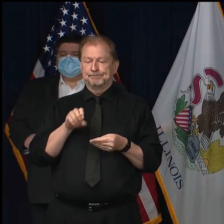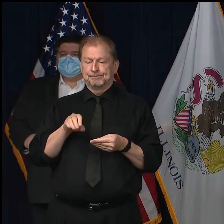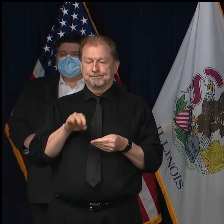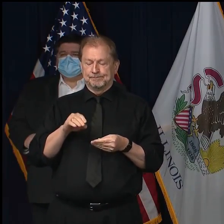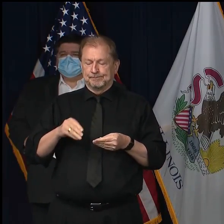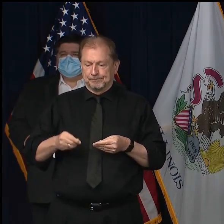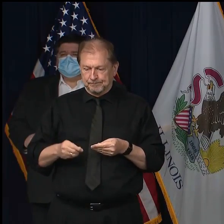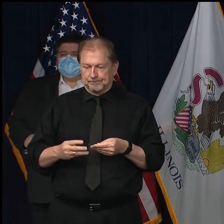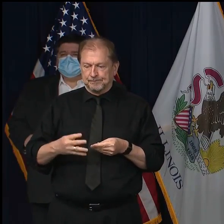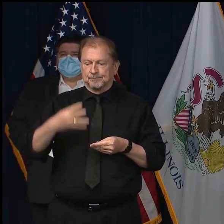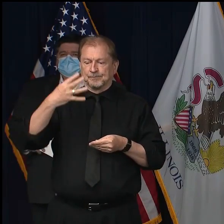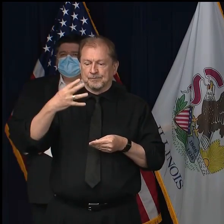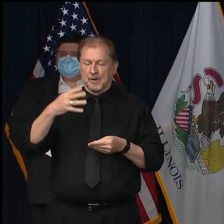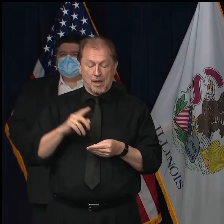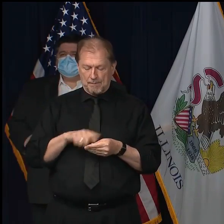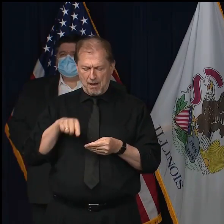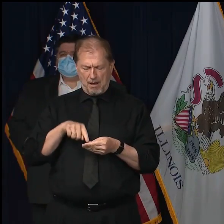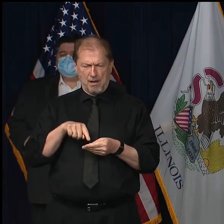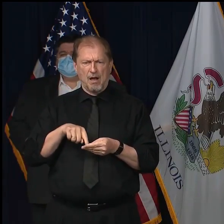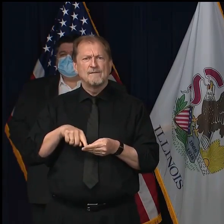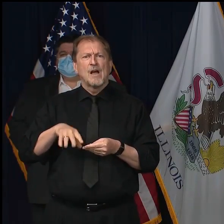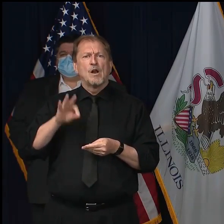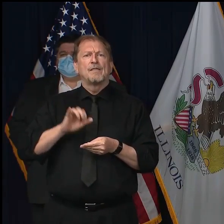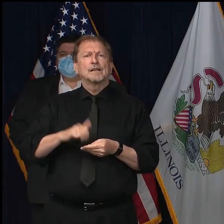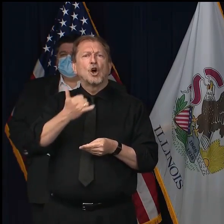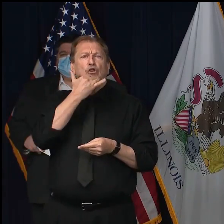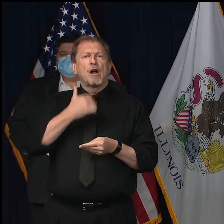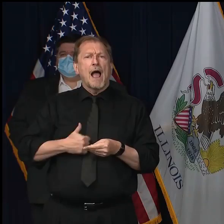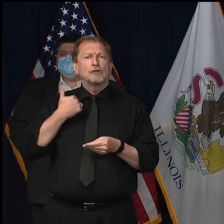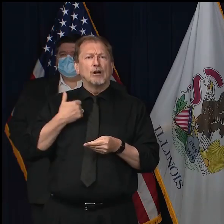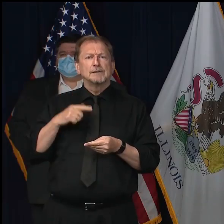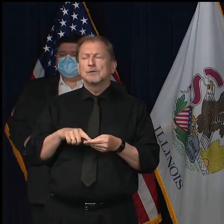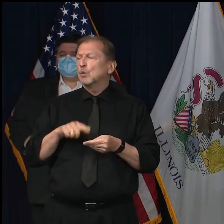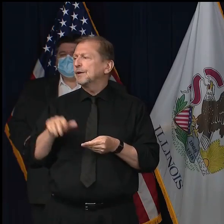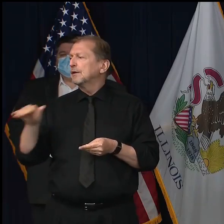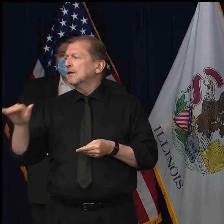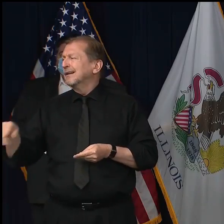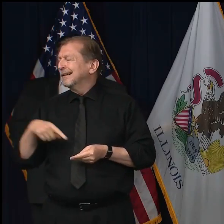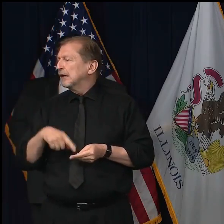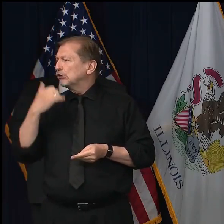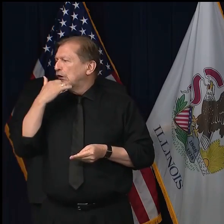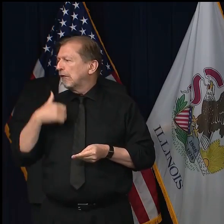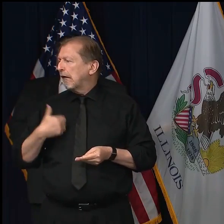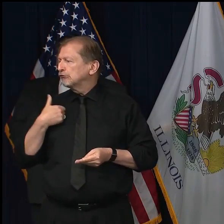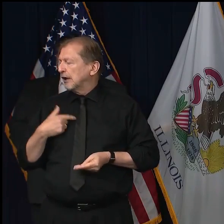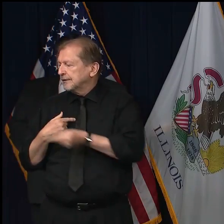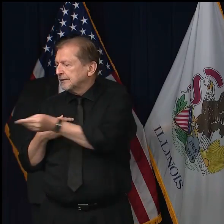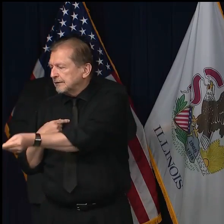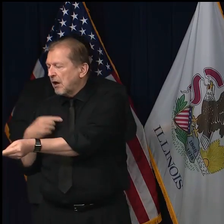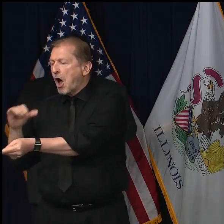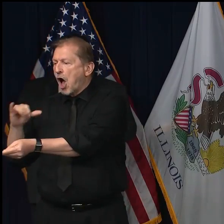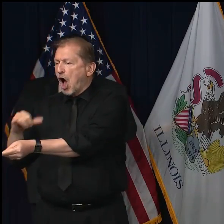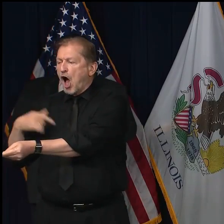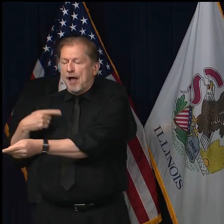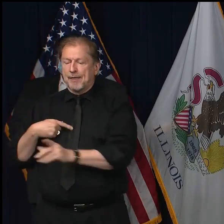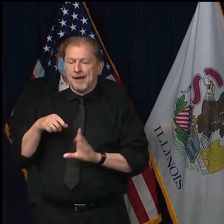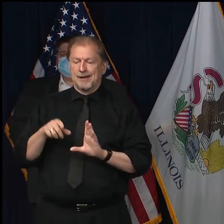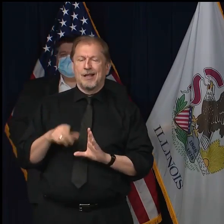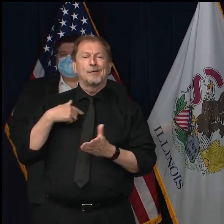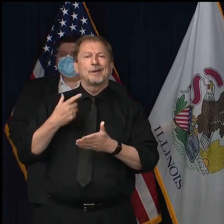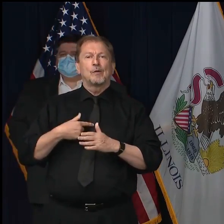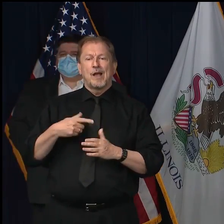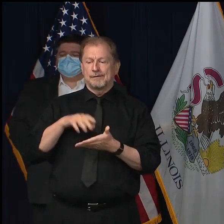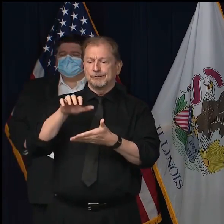health department to promptly investigate the case, they might find that no, this in fact is not a resident of my county. This